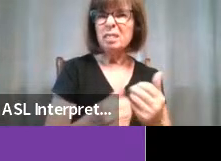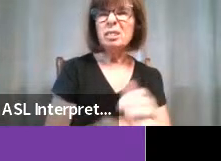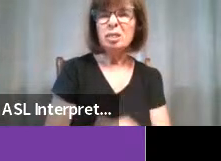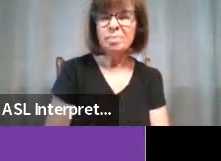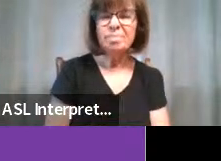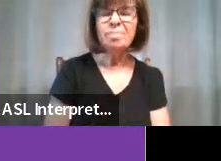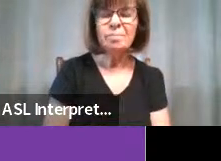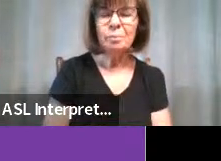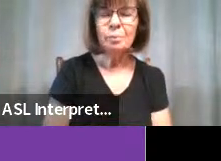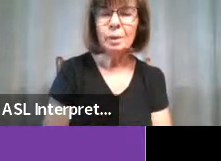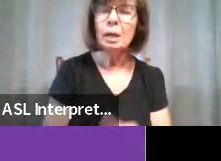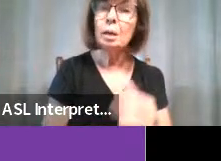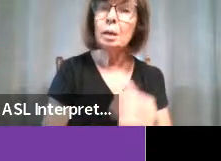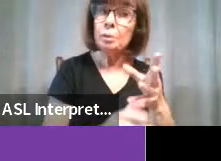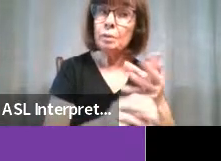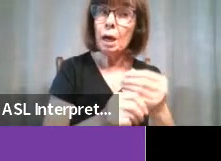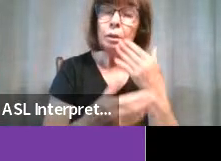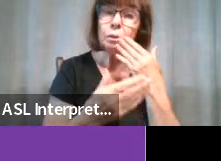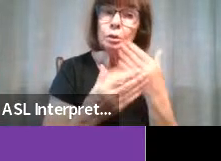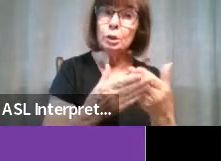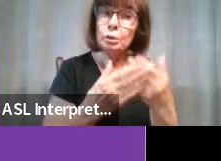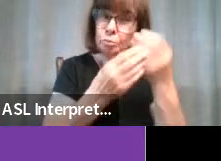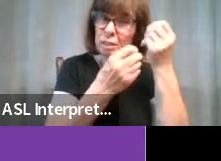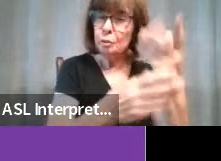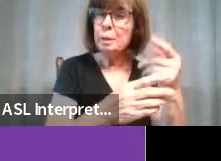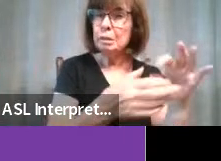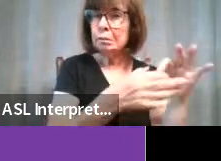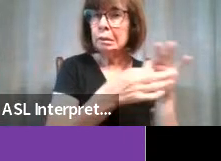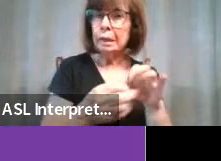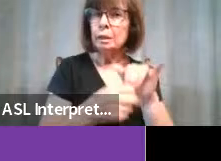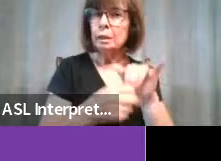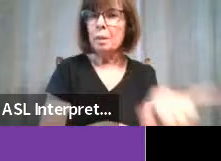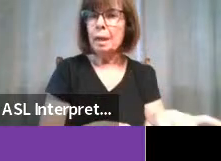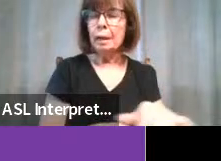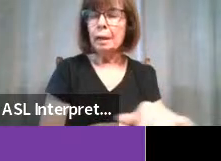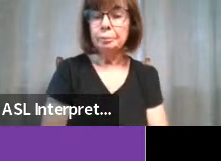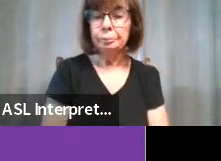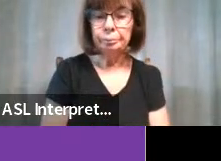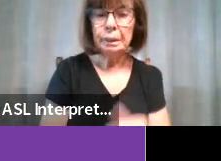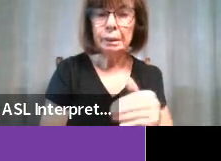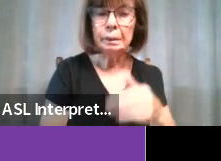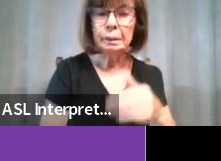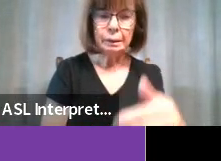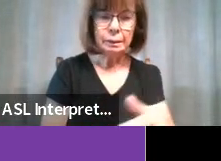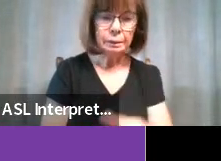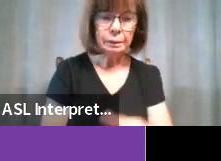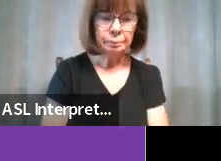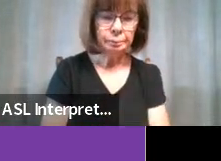good messages around that as well. Next slide.